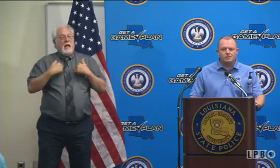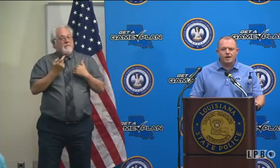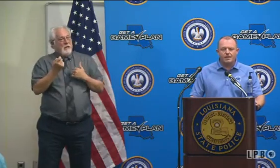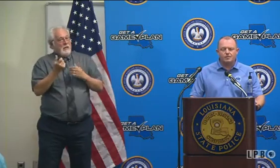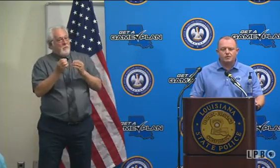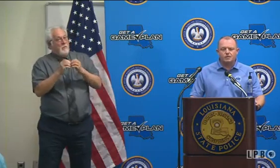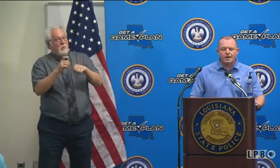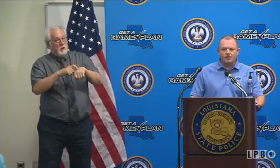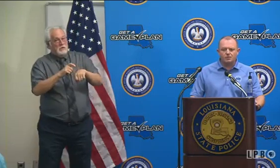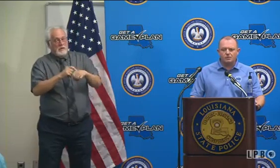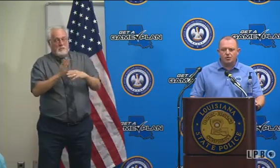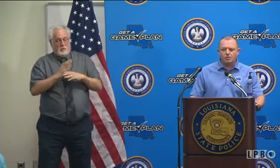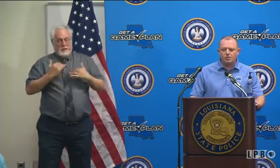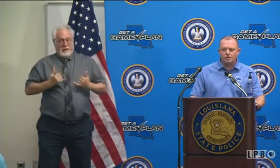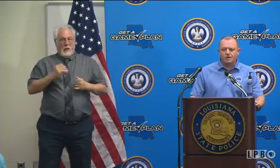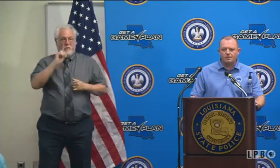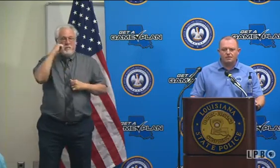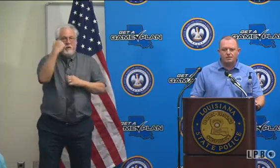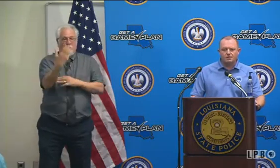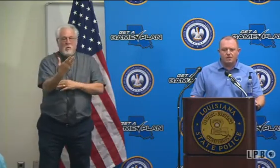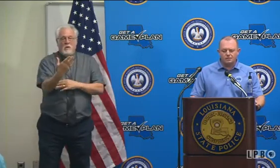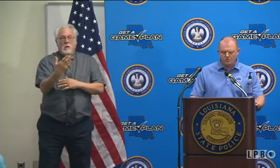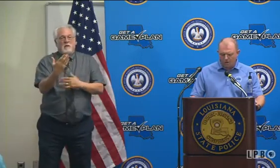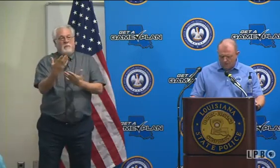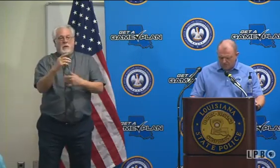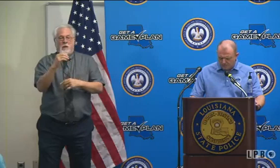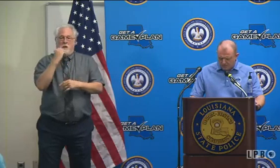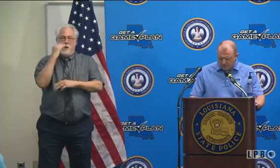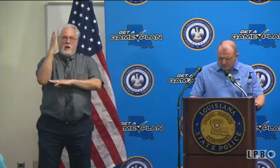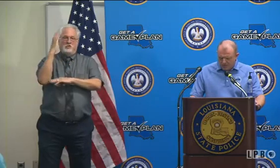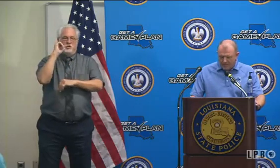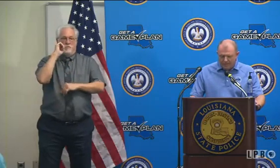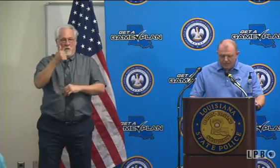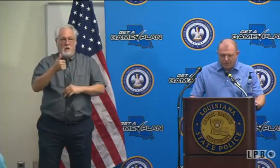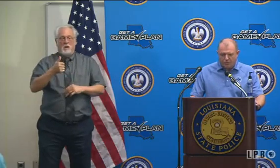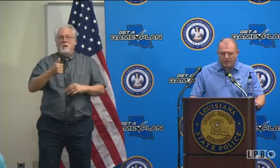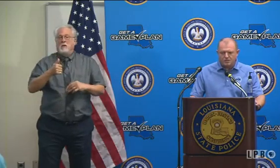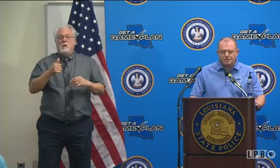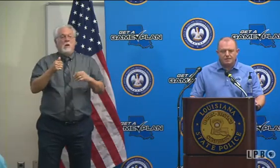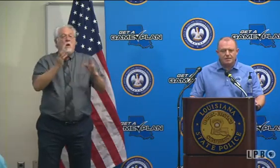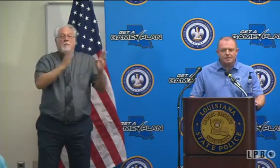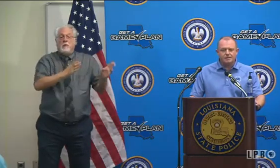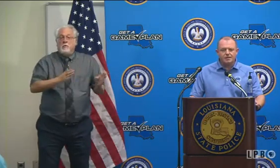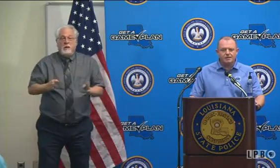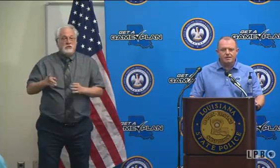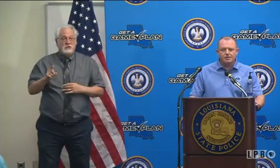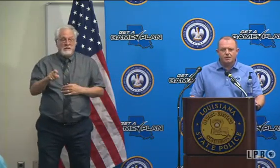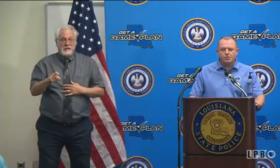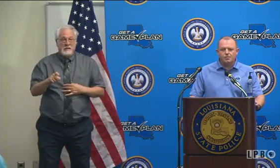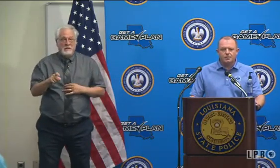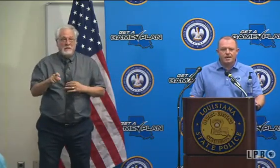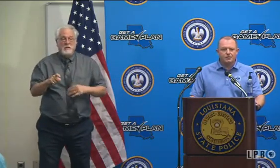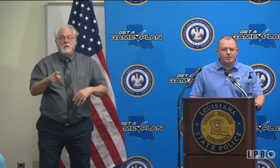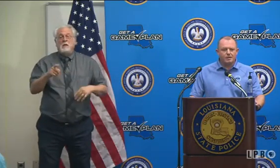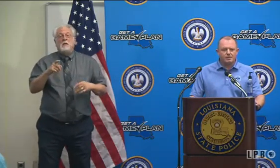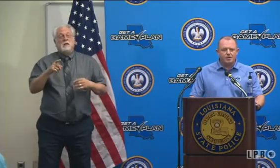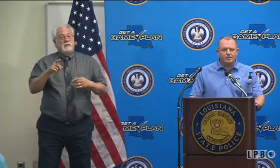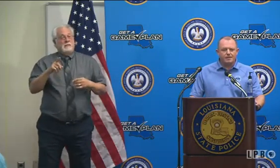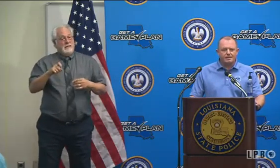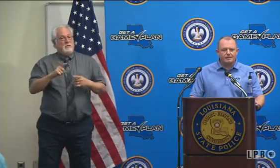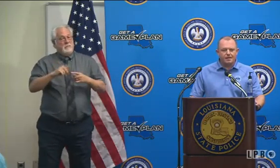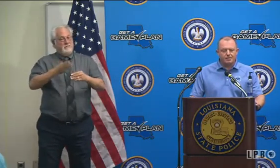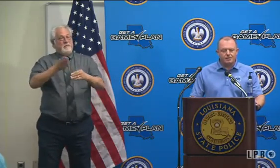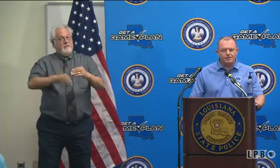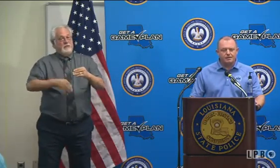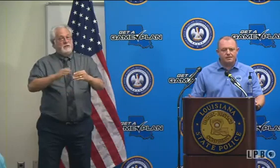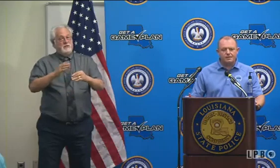bit more time between now and tomorrow morning, maybe to lunchtime tomorrow. Any preparations that need to be done will probably have to be wrapped up